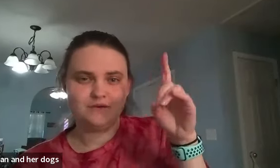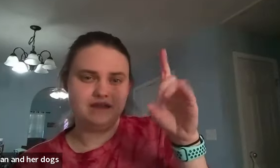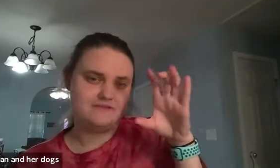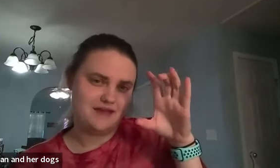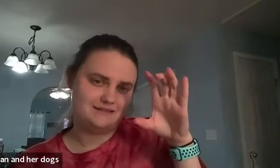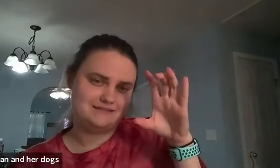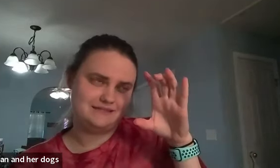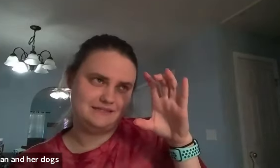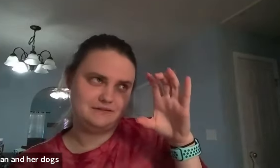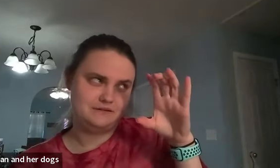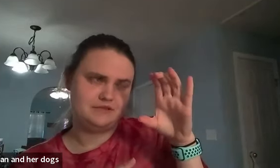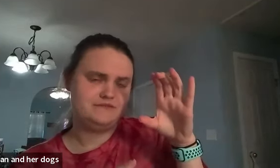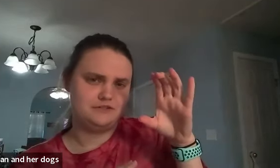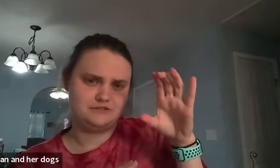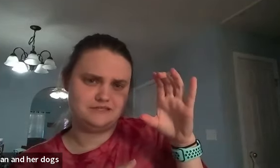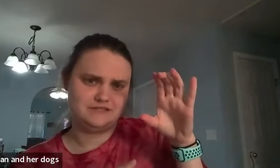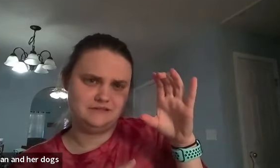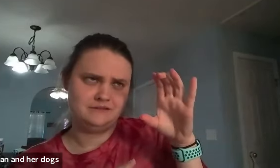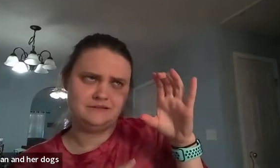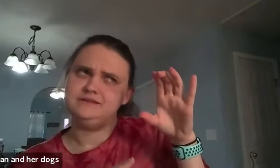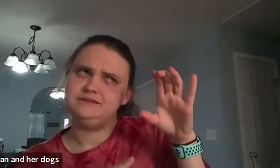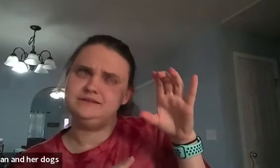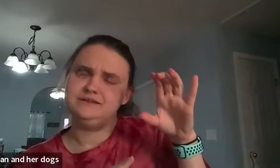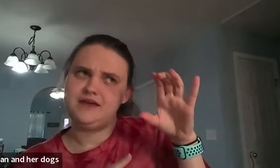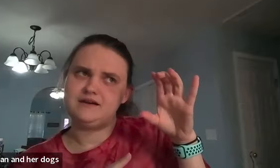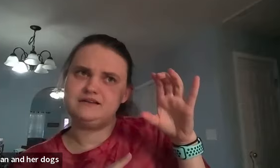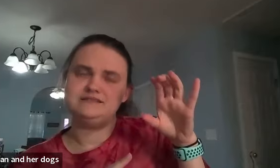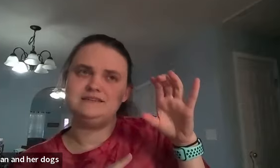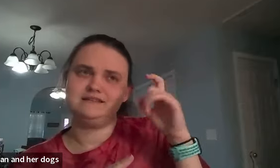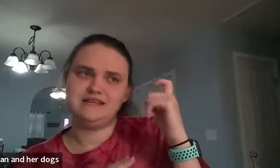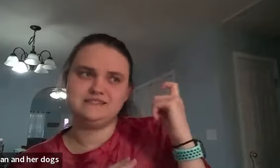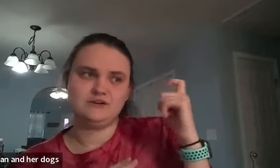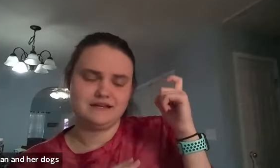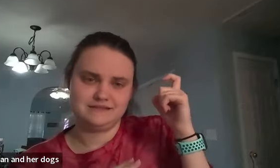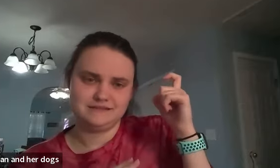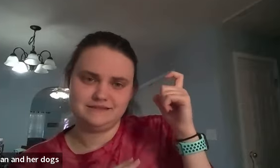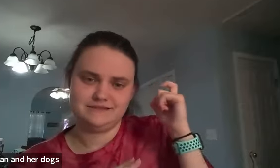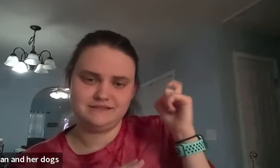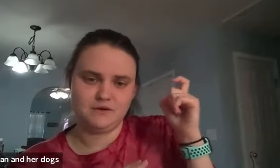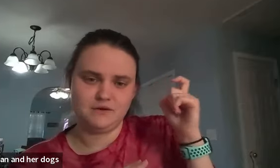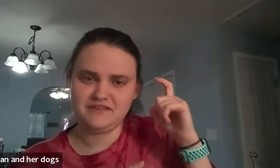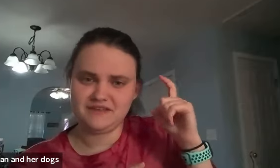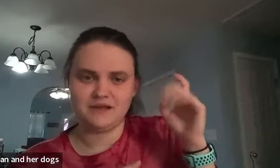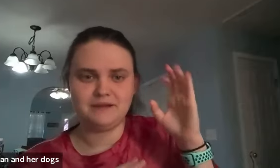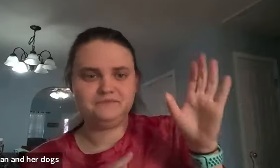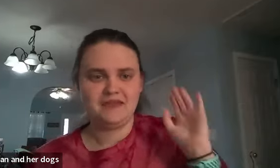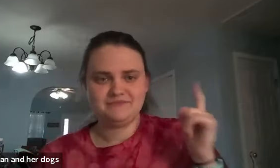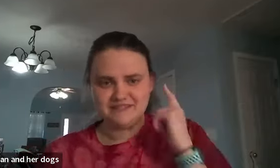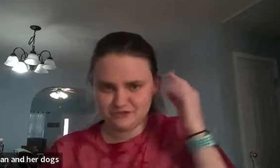We have that C. I believe 100 was C. Yeah, because 10s are X's. And so I think that's right. I'm sitting here